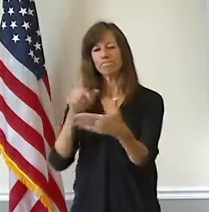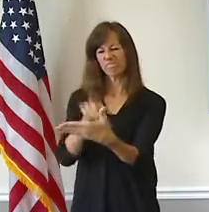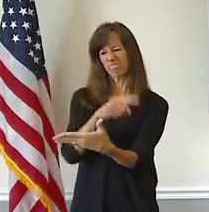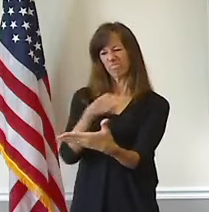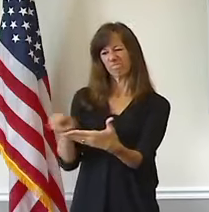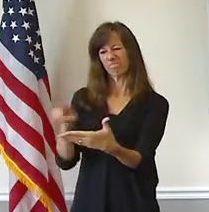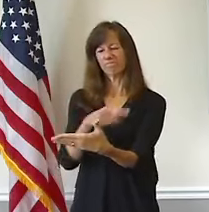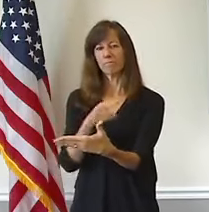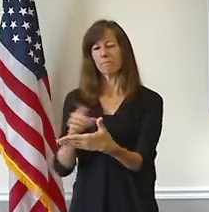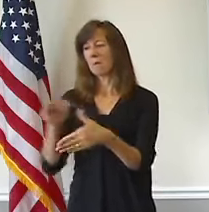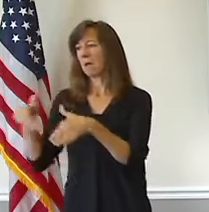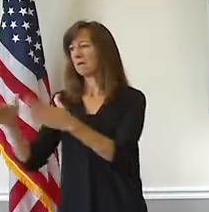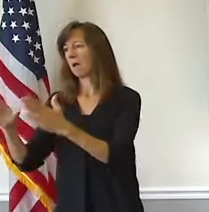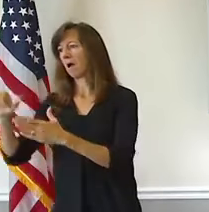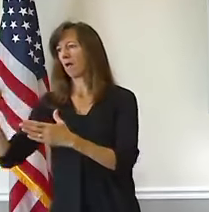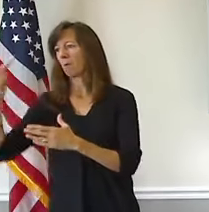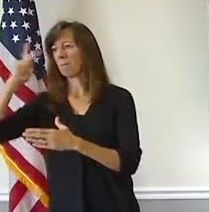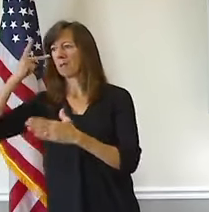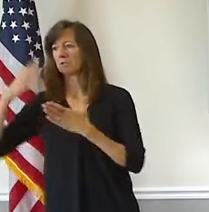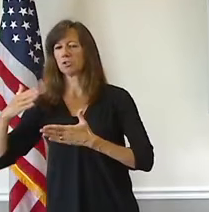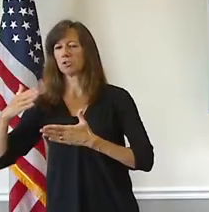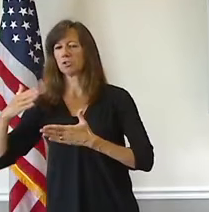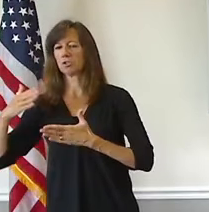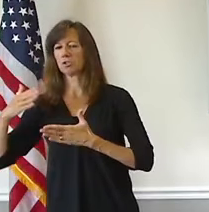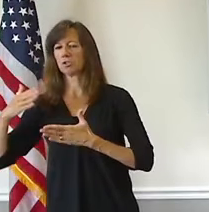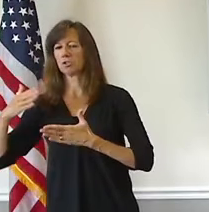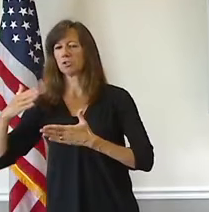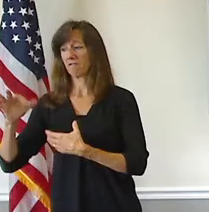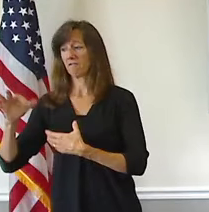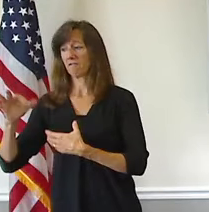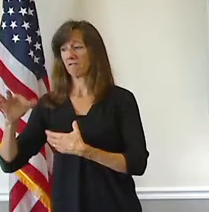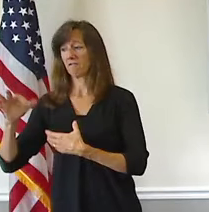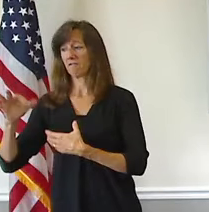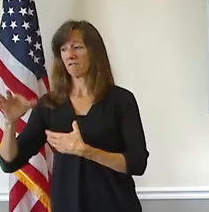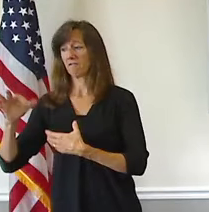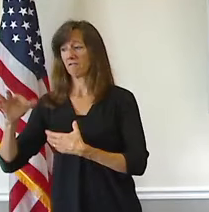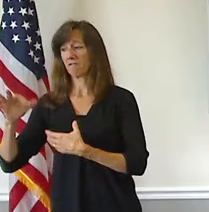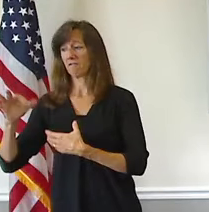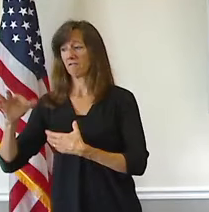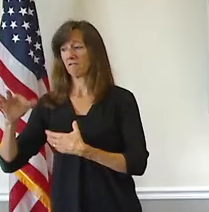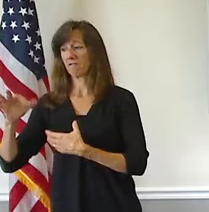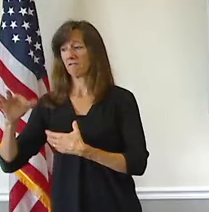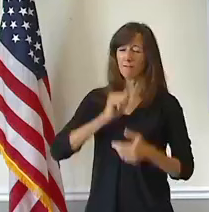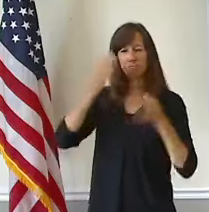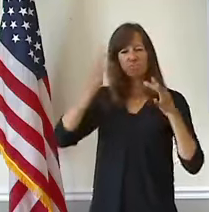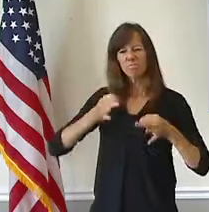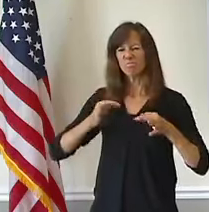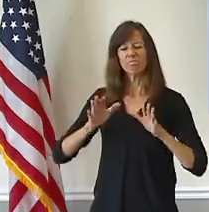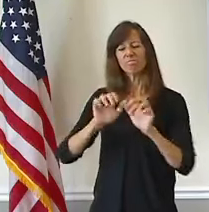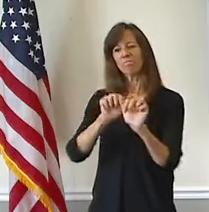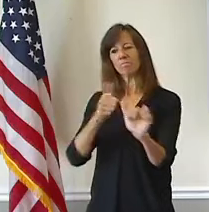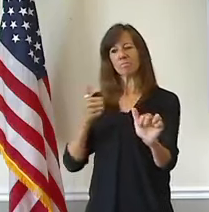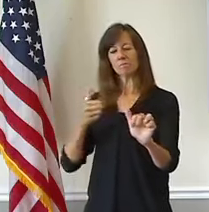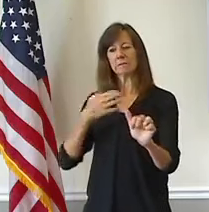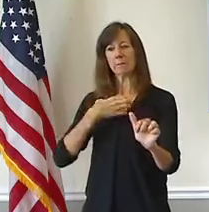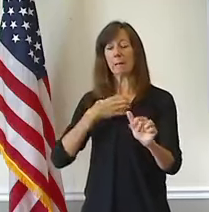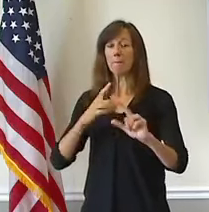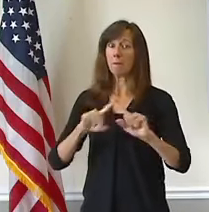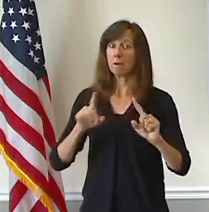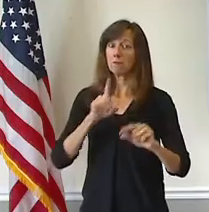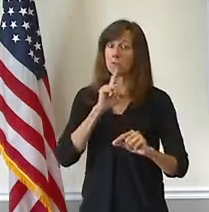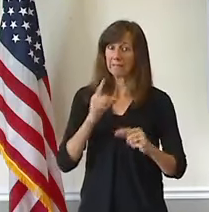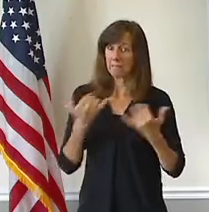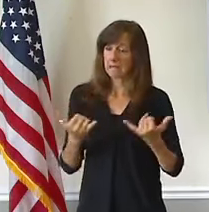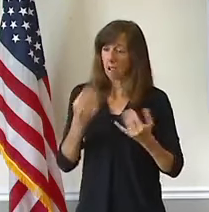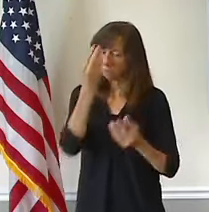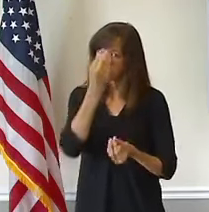rant as they wish. But in this case, it was just a woeful response, and very disappointed. So with